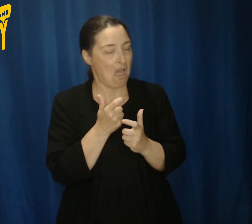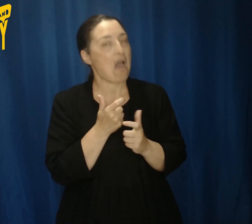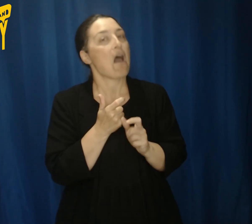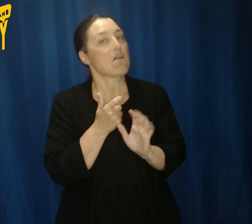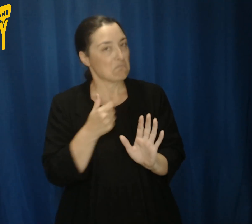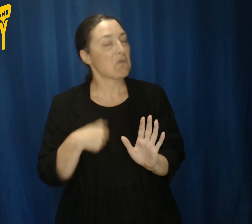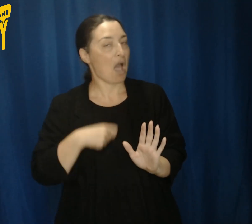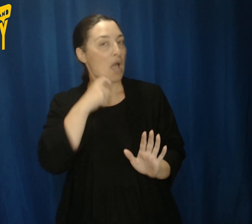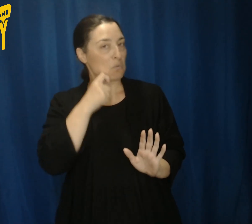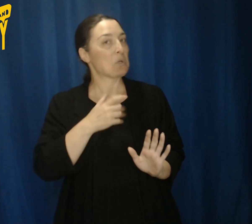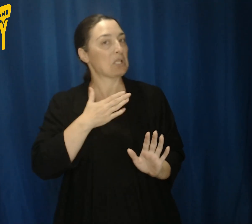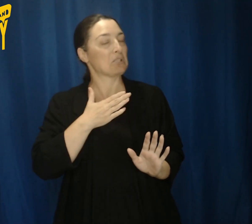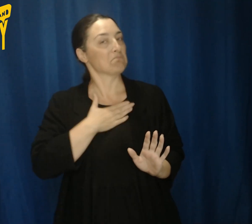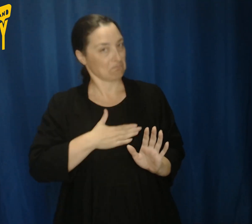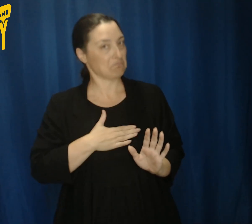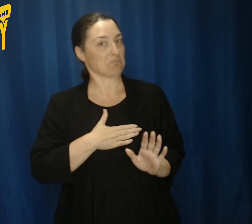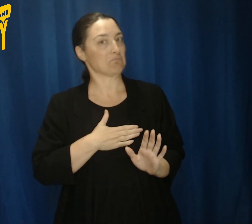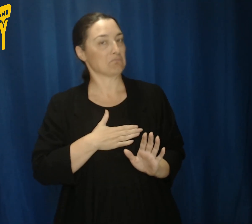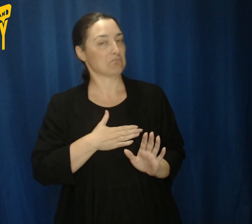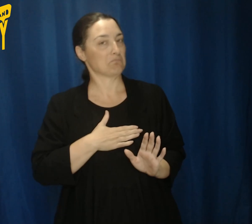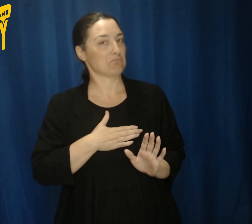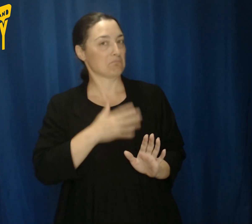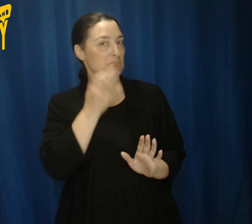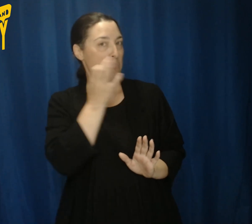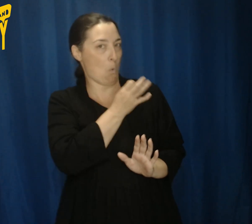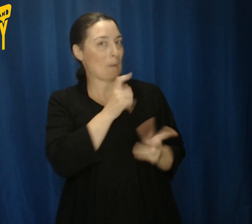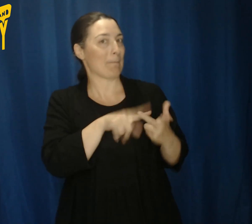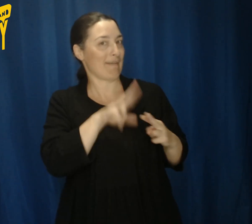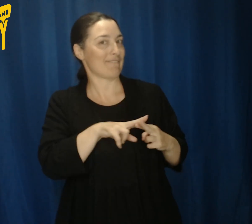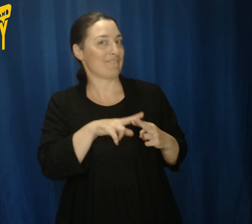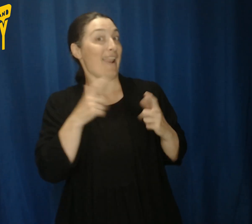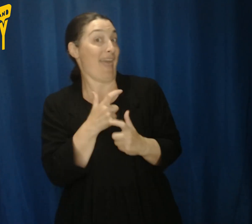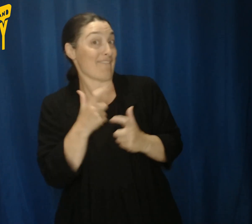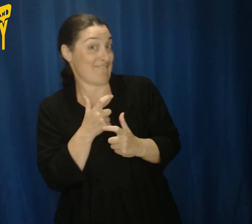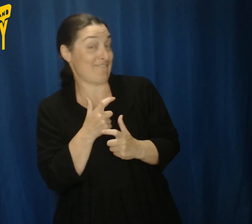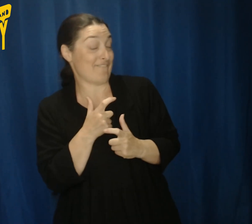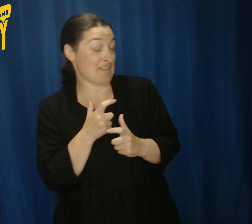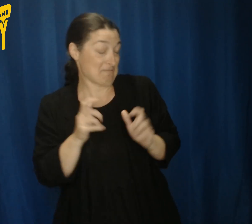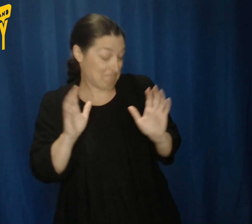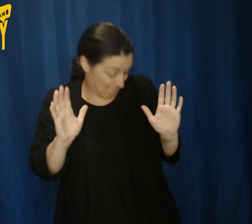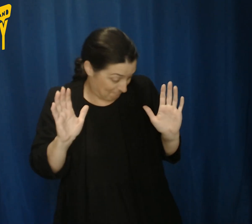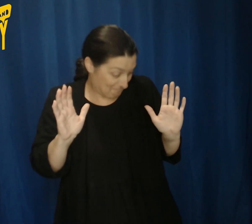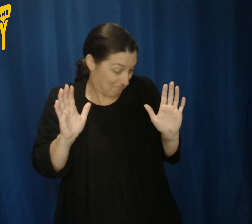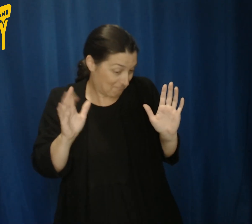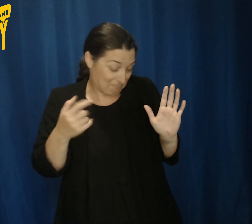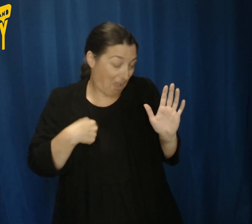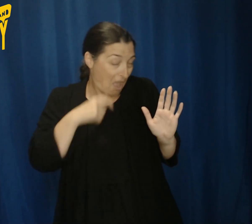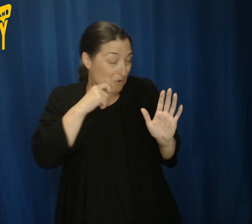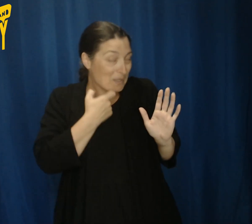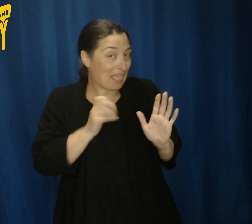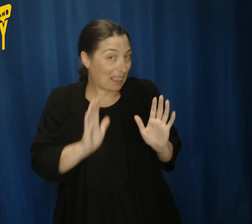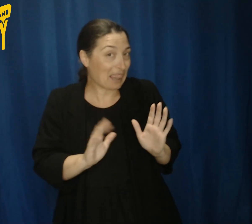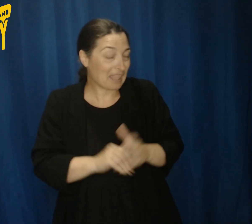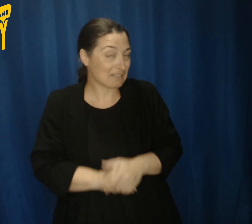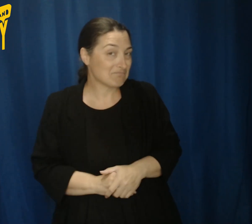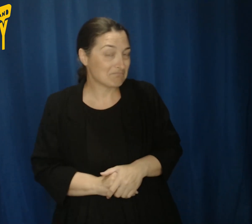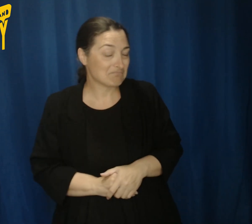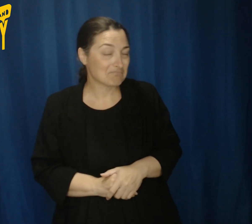So if someone's going to make me laugh, that's the best possible thing. And I'll even put up with bits of boredom if there's going to be laughs in there. Mm-hmm.